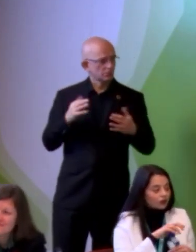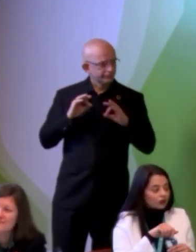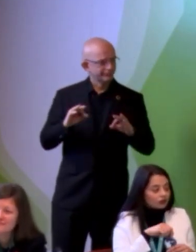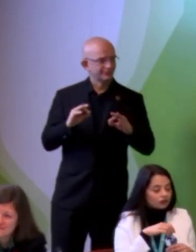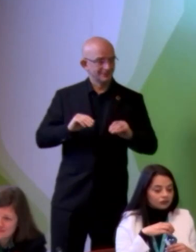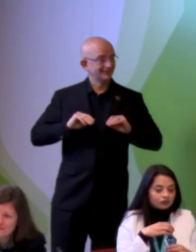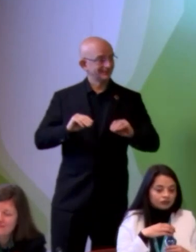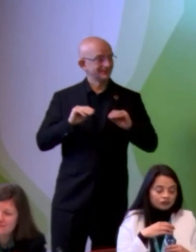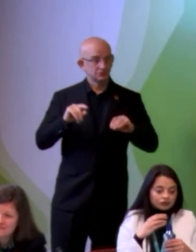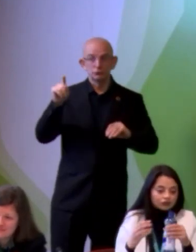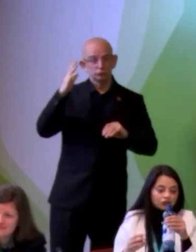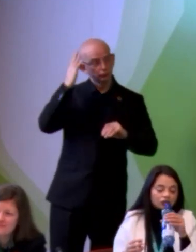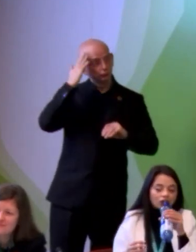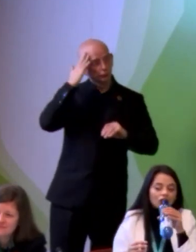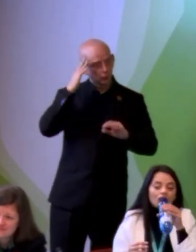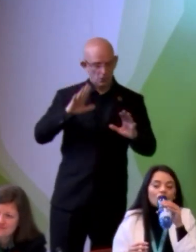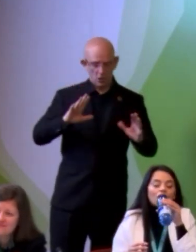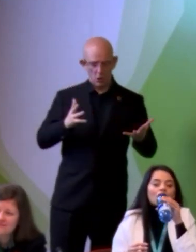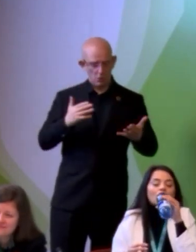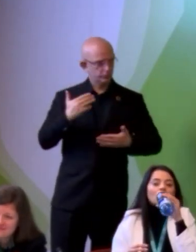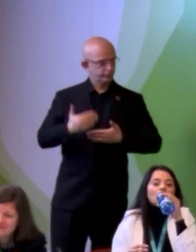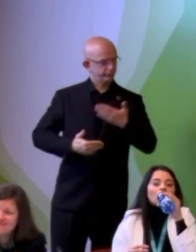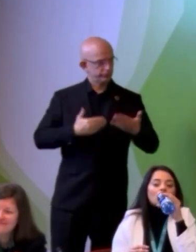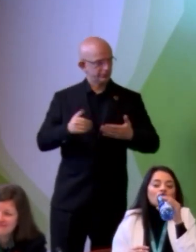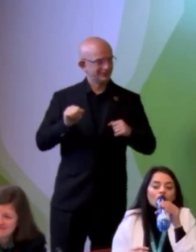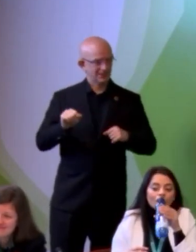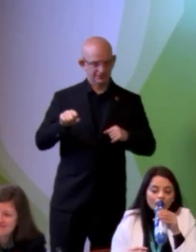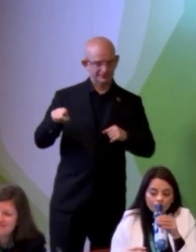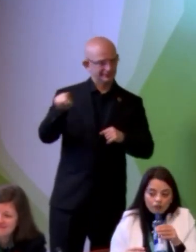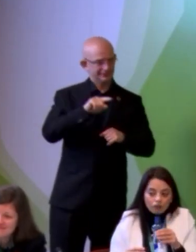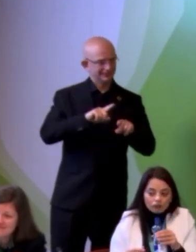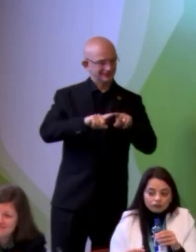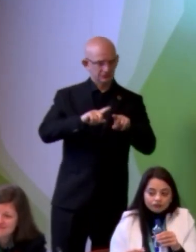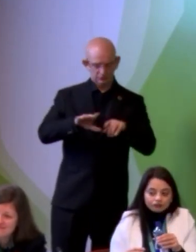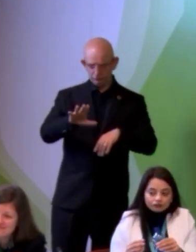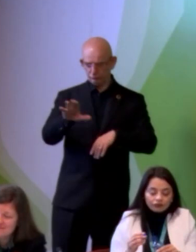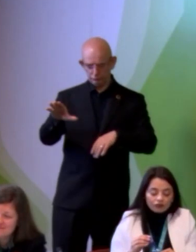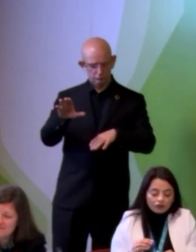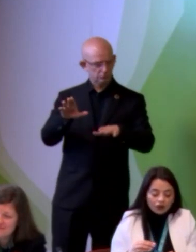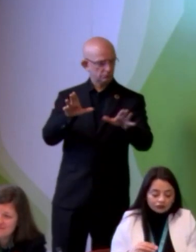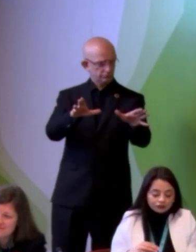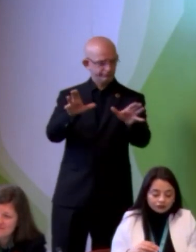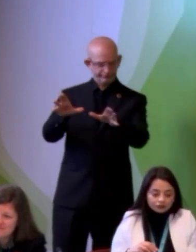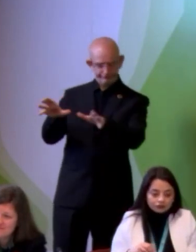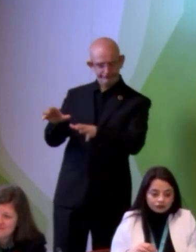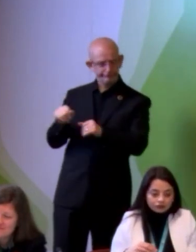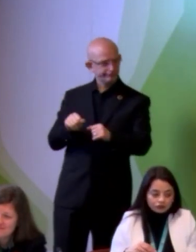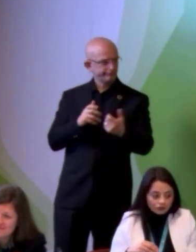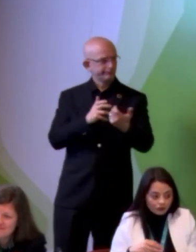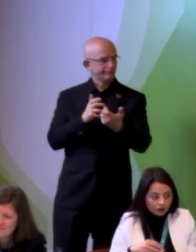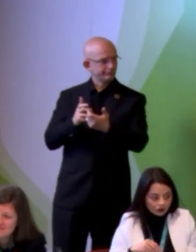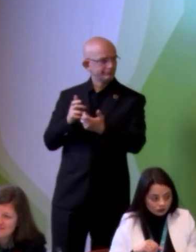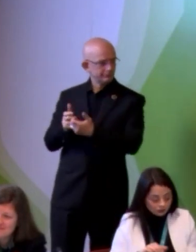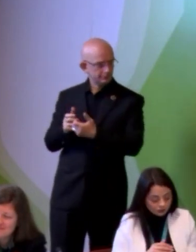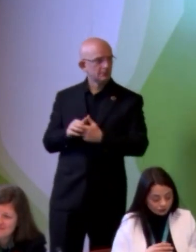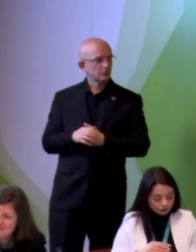how to handle the learners with disability. We have gone through and trying to see also